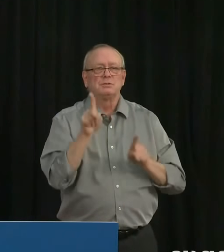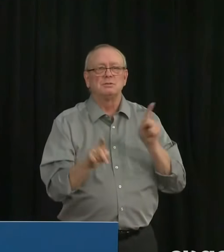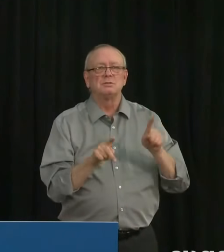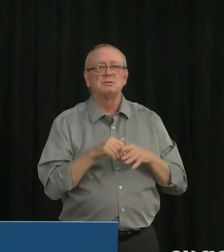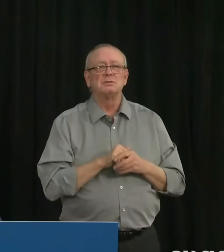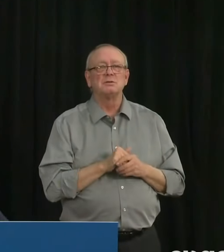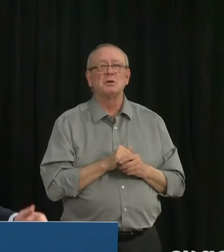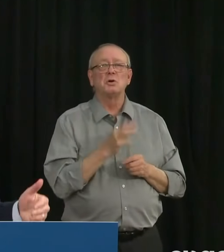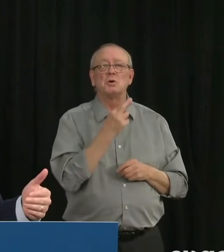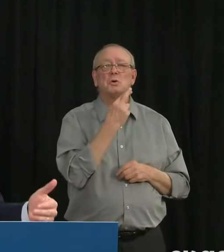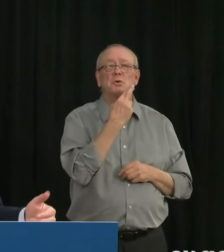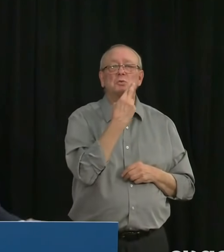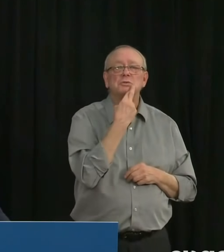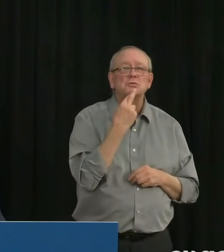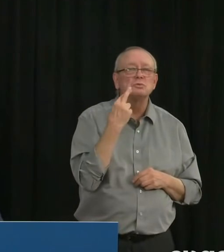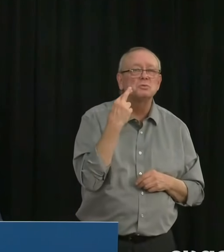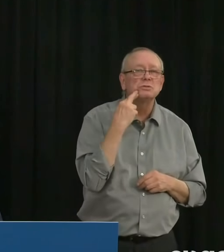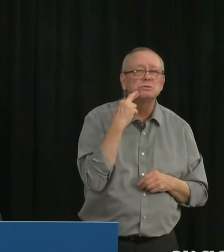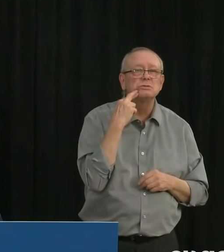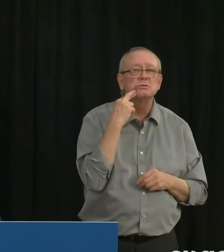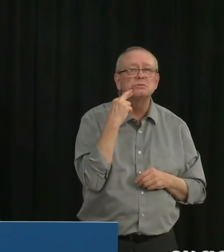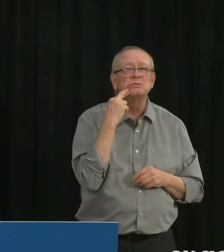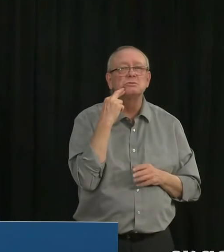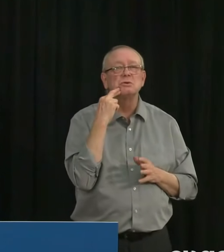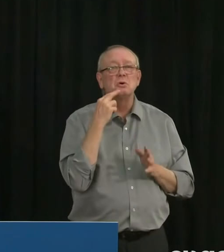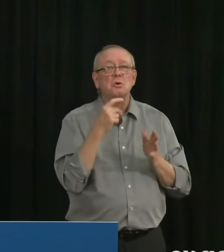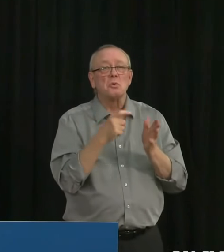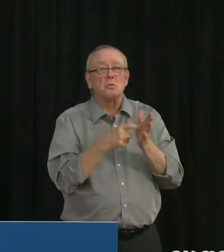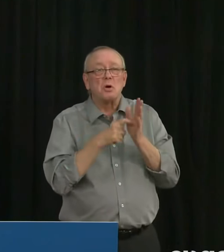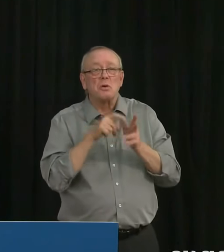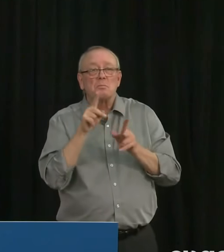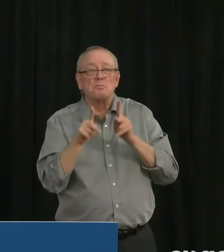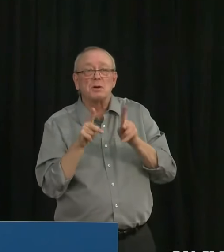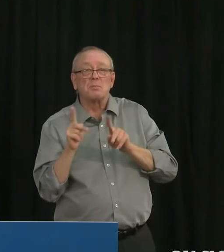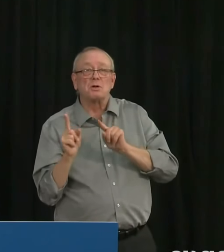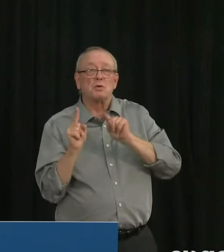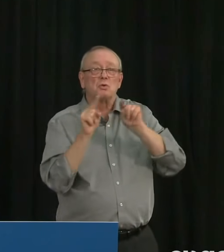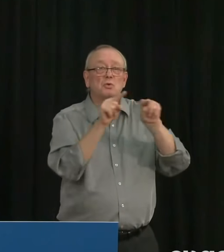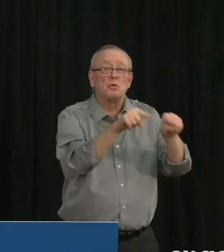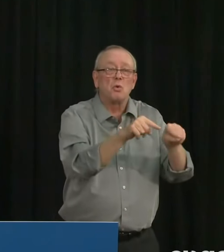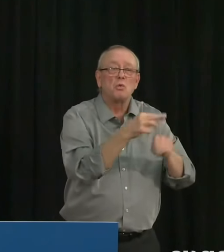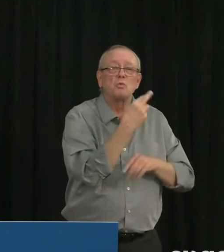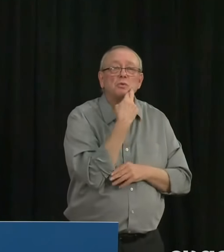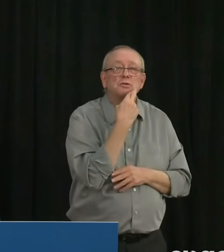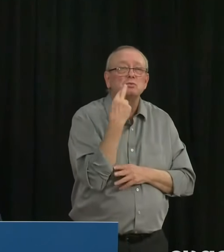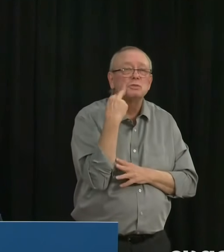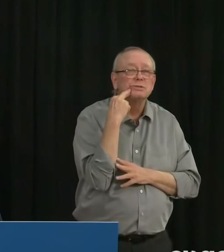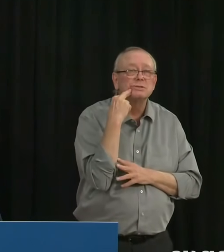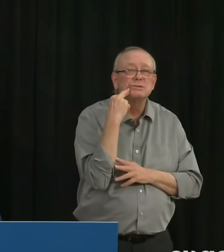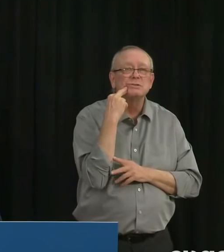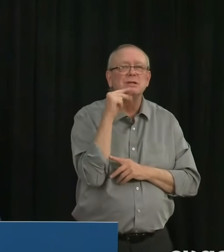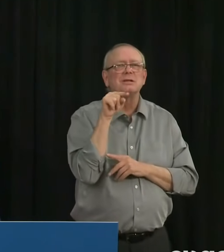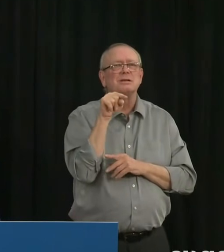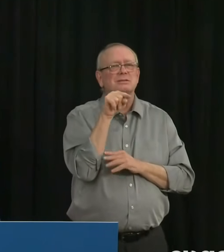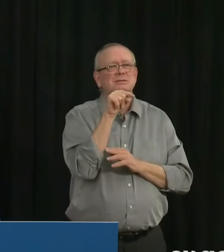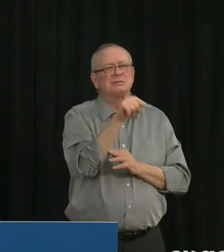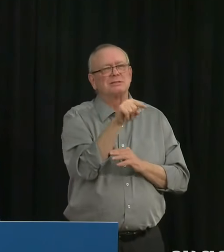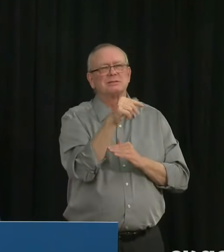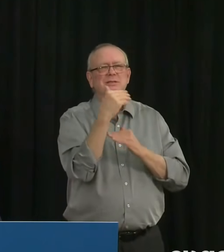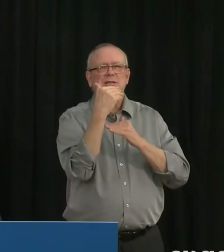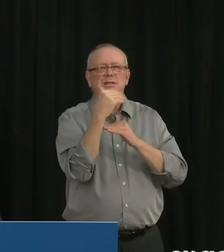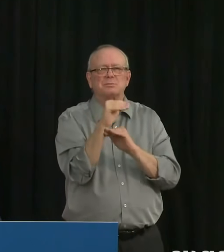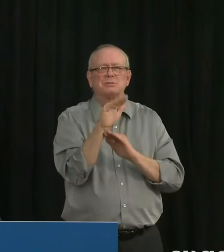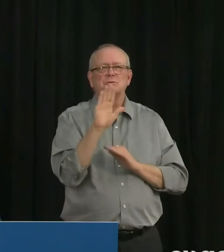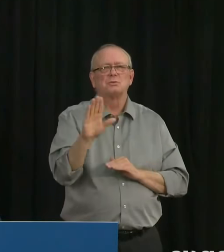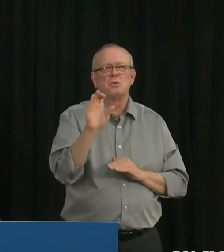Albertans to if they are going to be attending a restaurant for in-person dining, that they limit it to a single